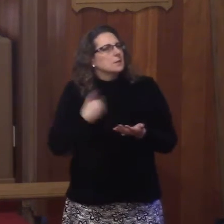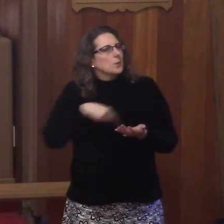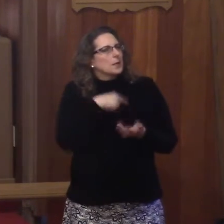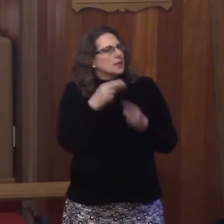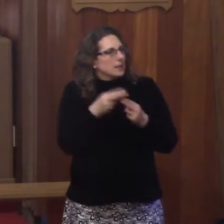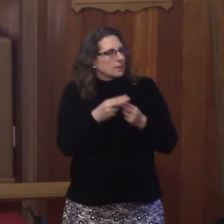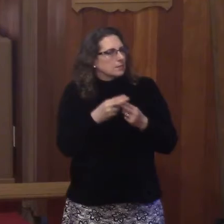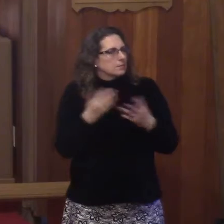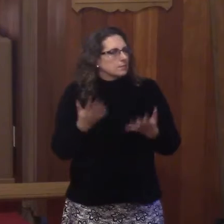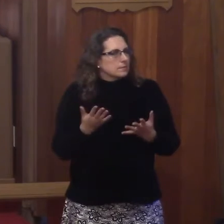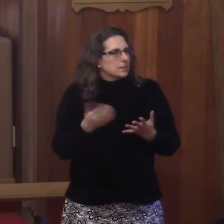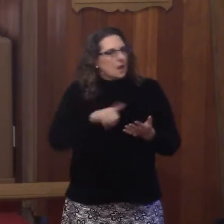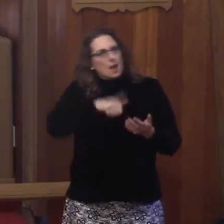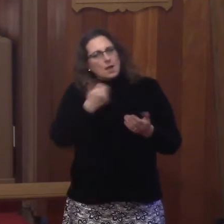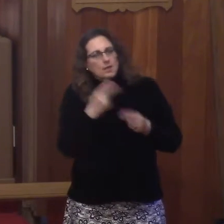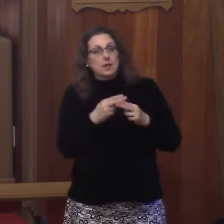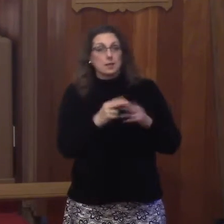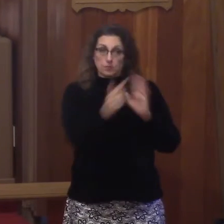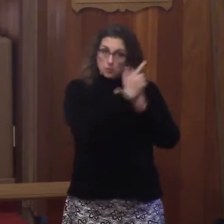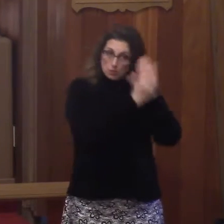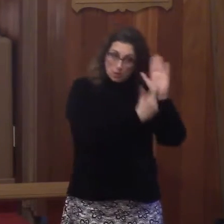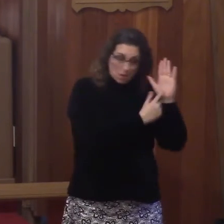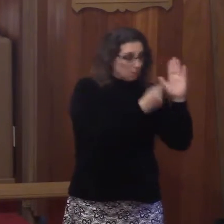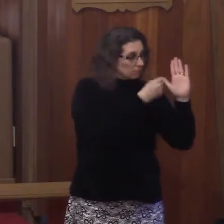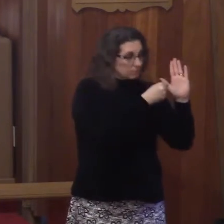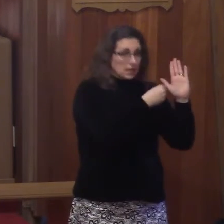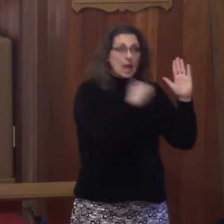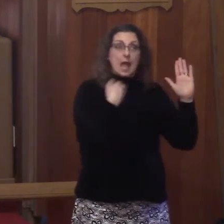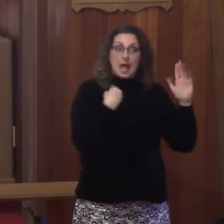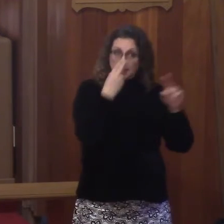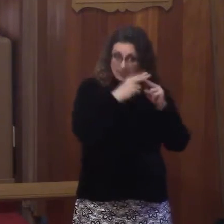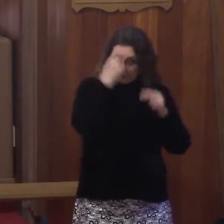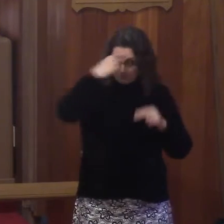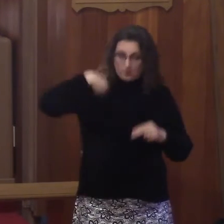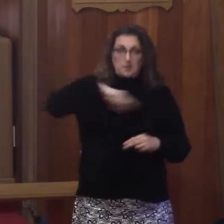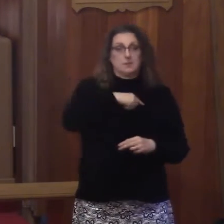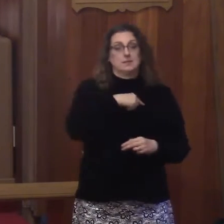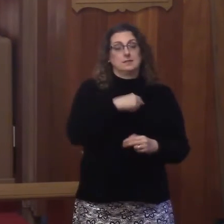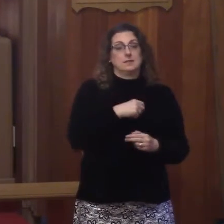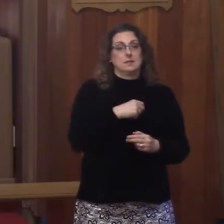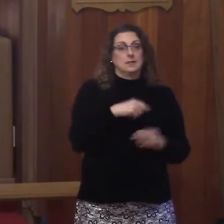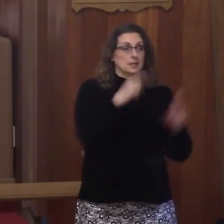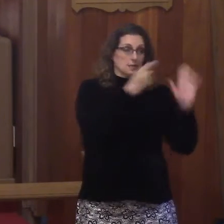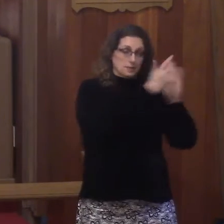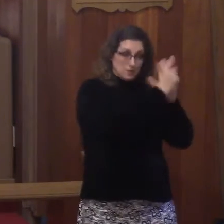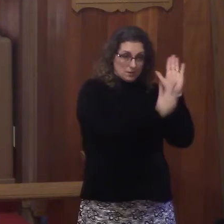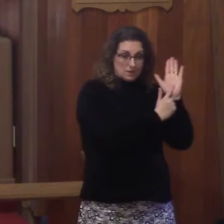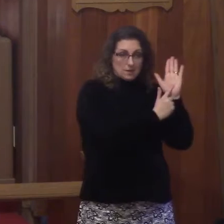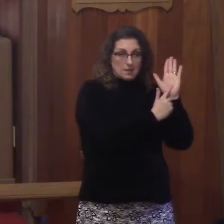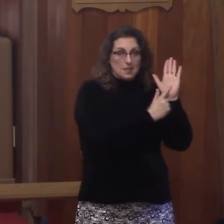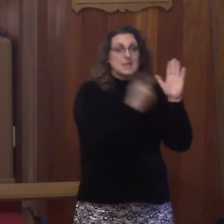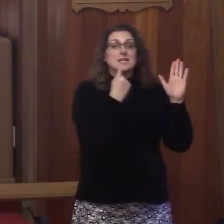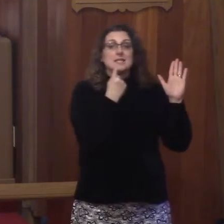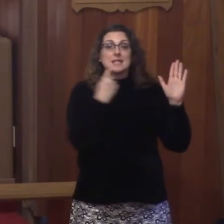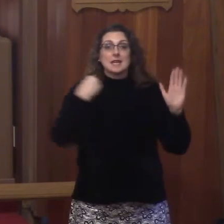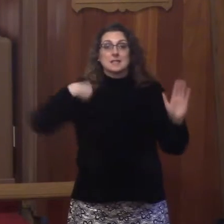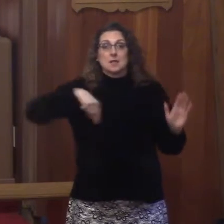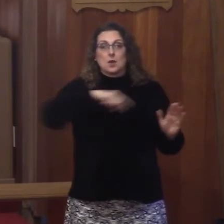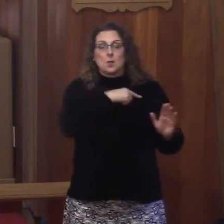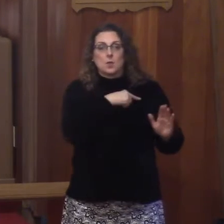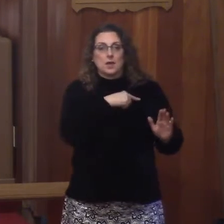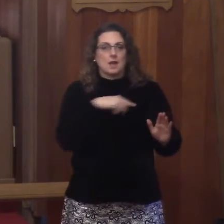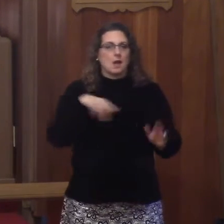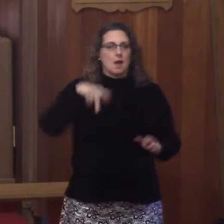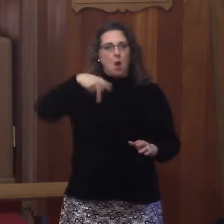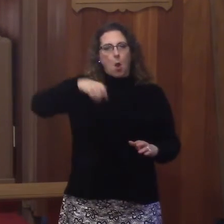we named? Well, the law, it has a name for us. The law calls us porn addict,